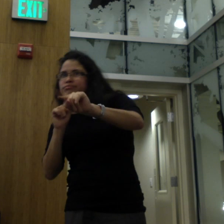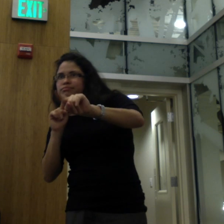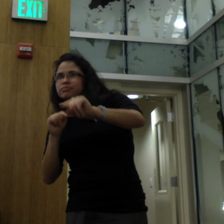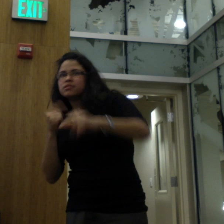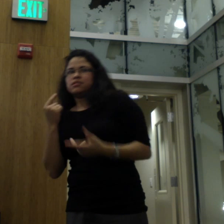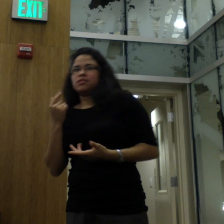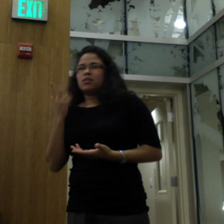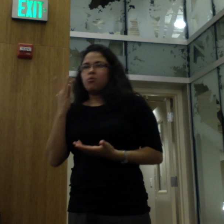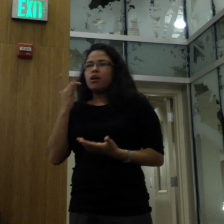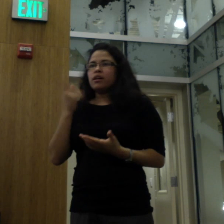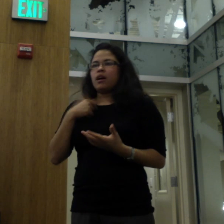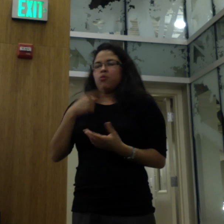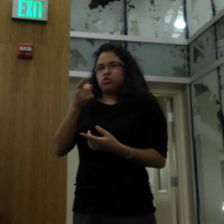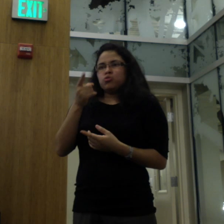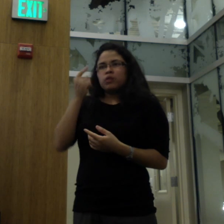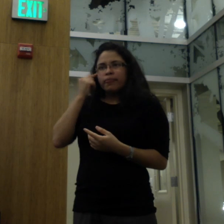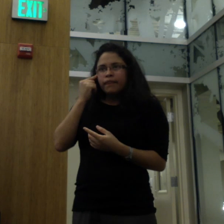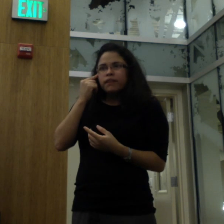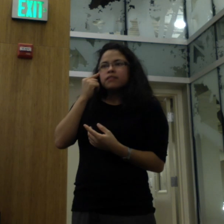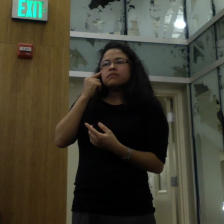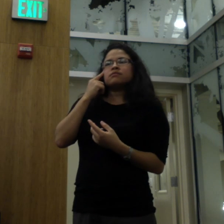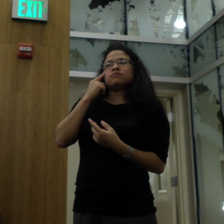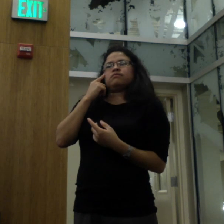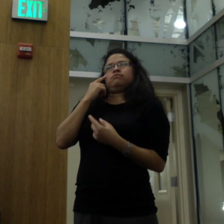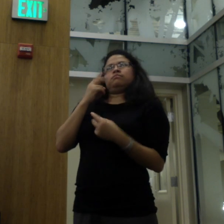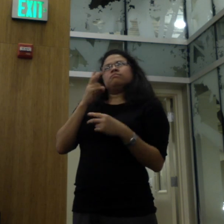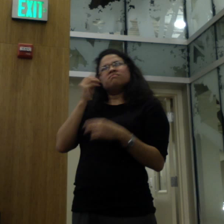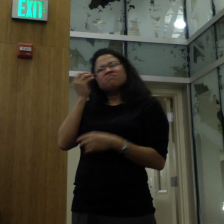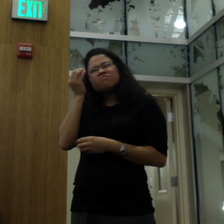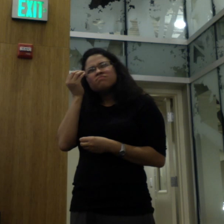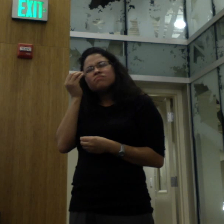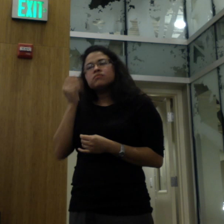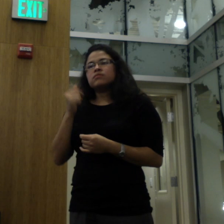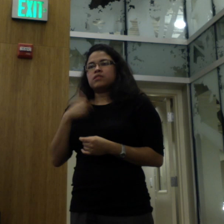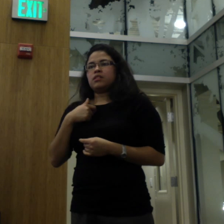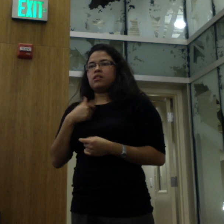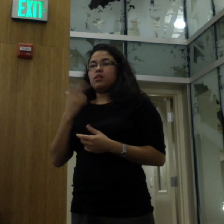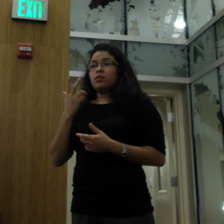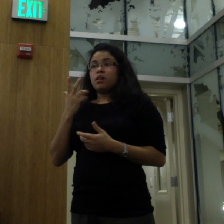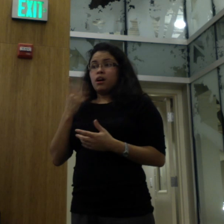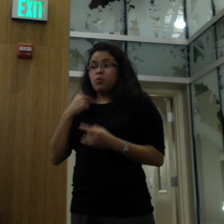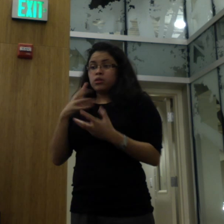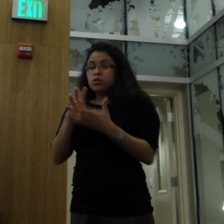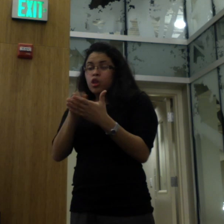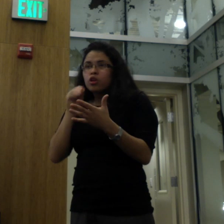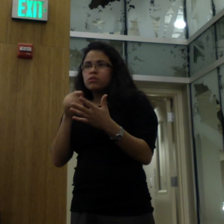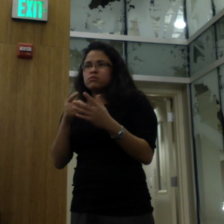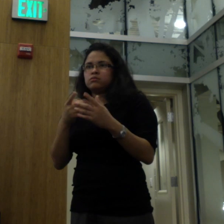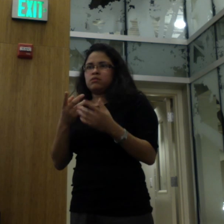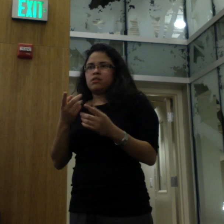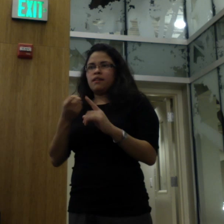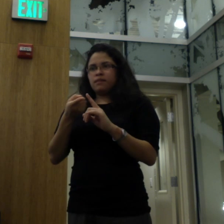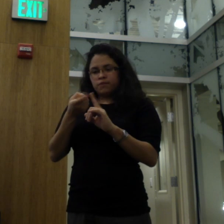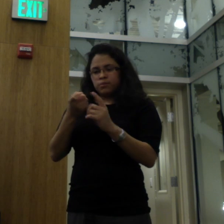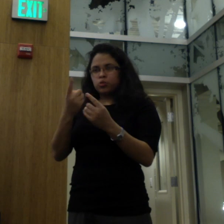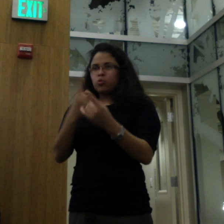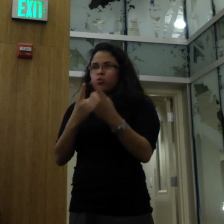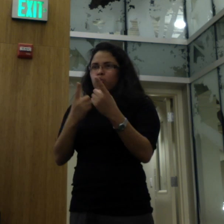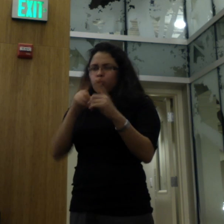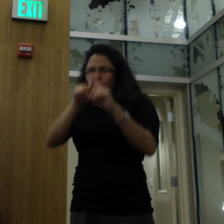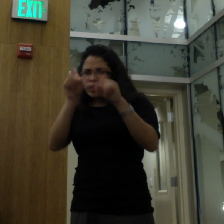answers. But really what I want you guys to get away from this are the questions to start asking